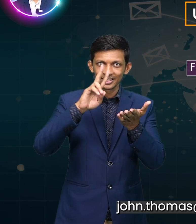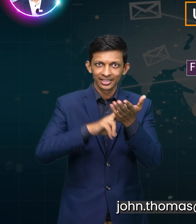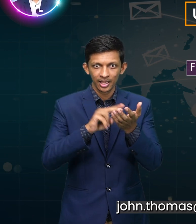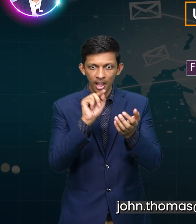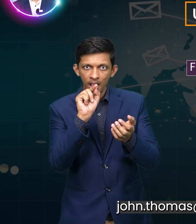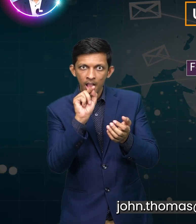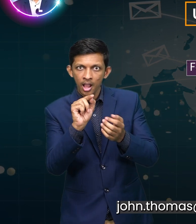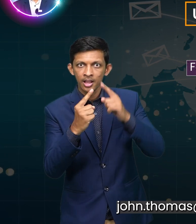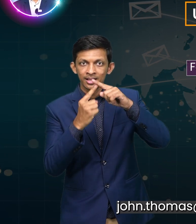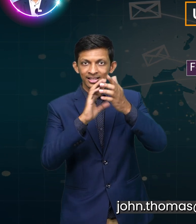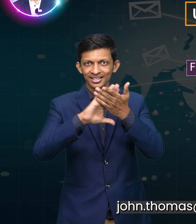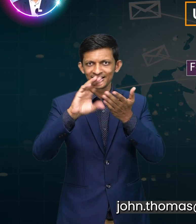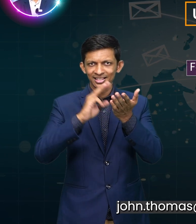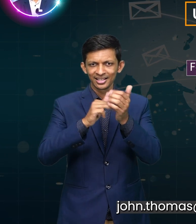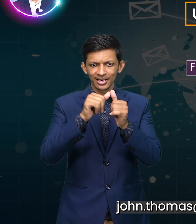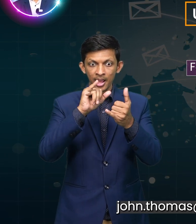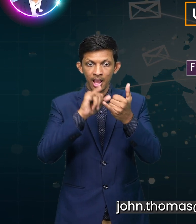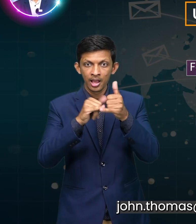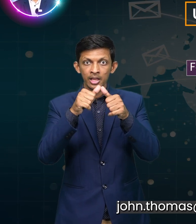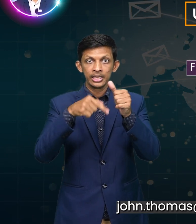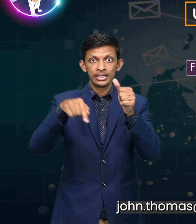john.thomas@gmail.com is appropriate,